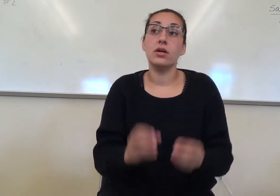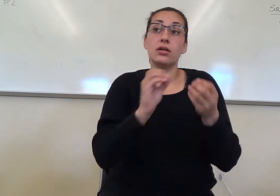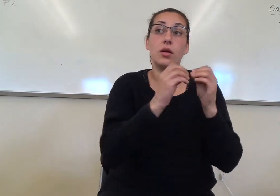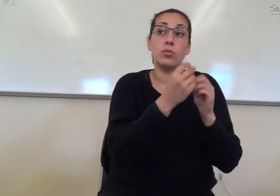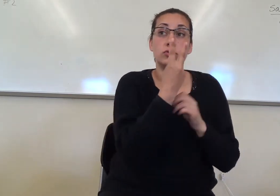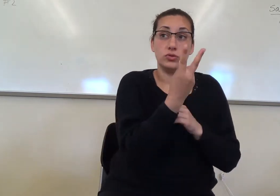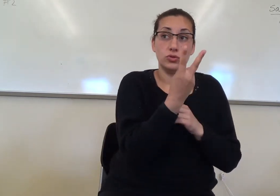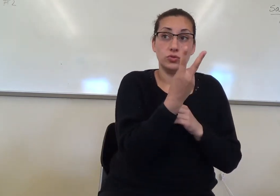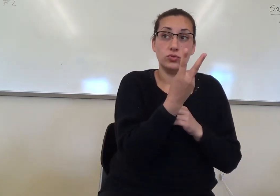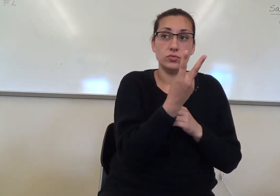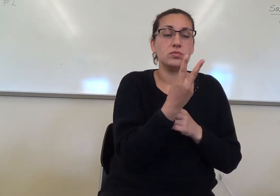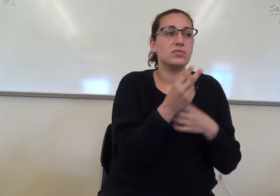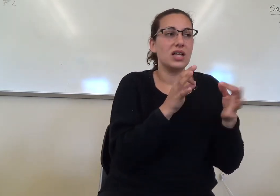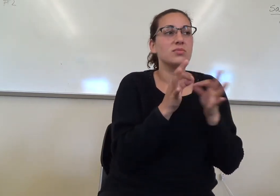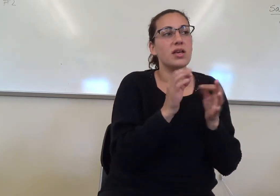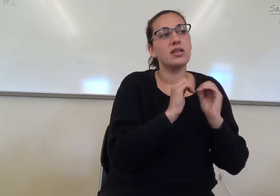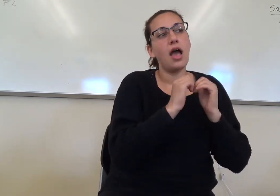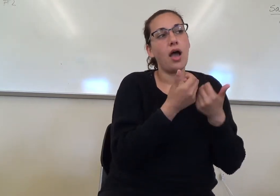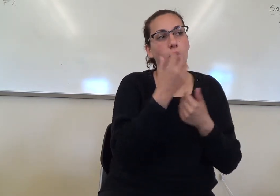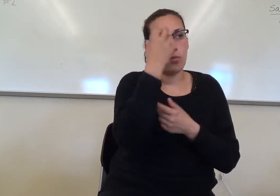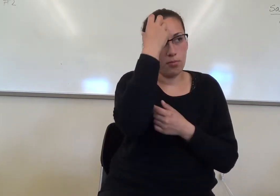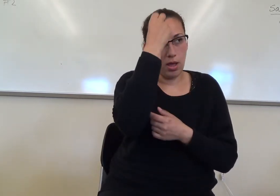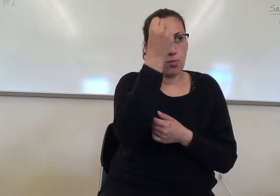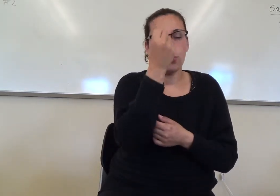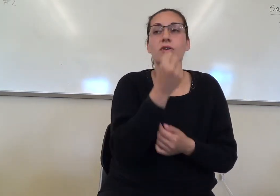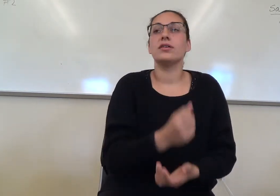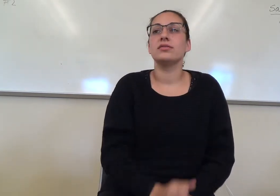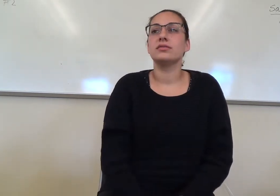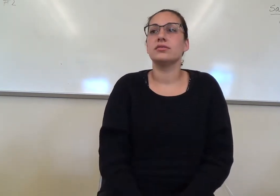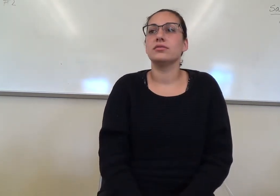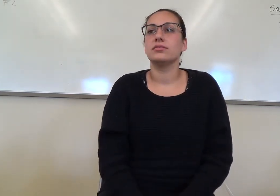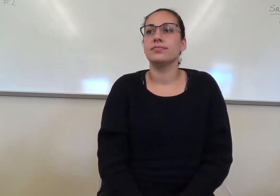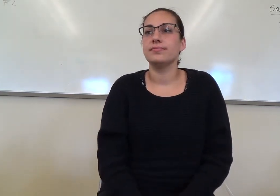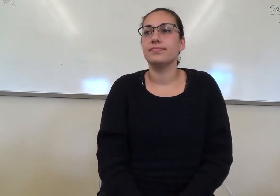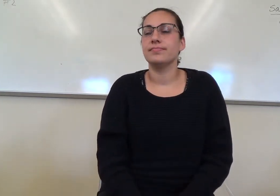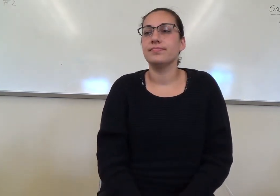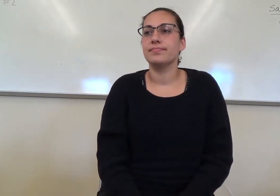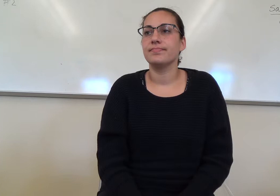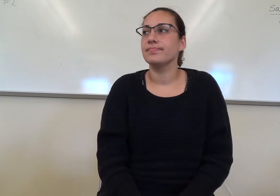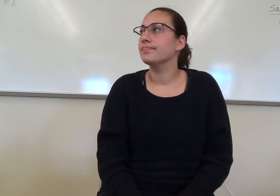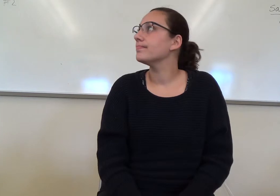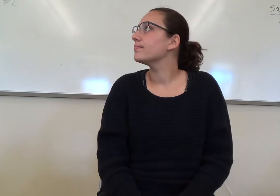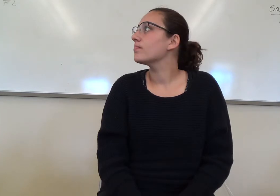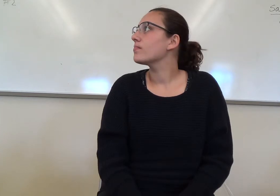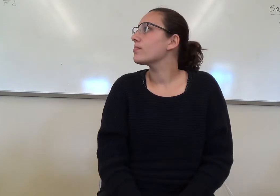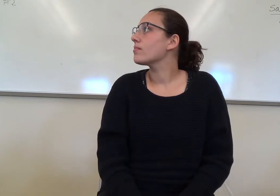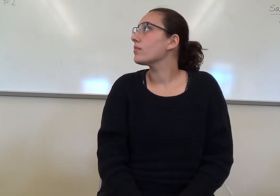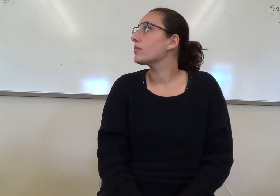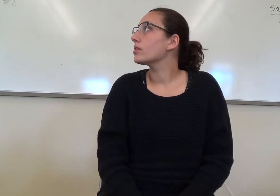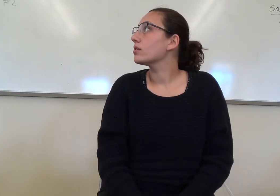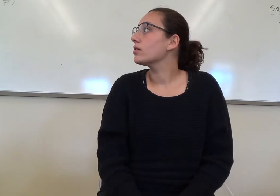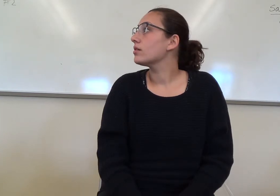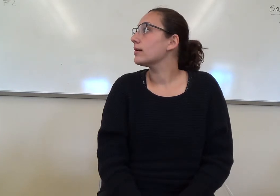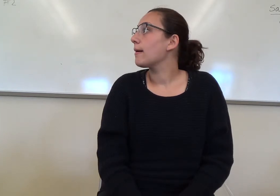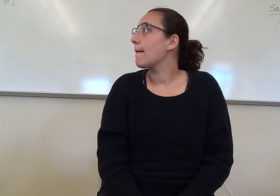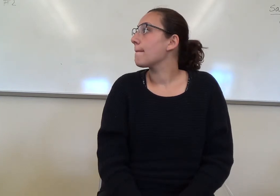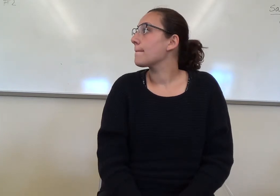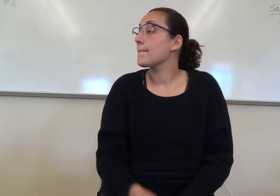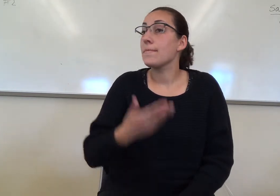part. How can it be more easy? Okay? So yeah, the best one, and